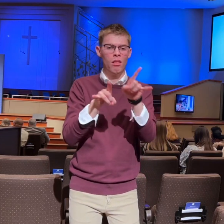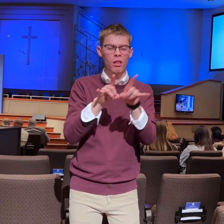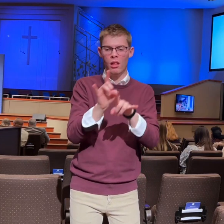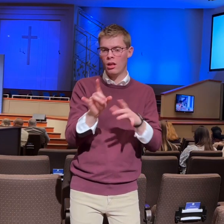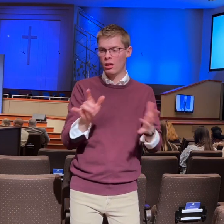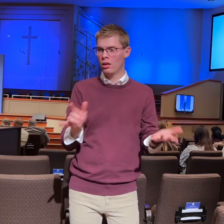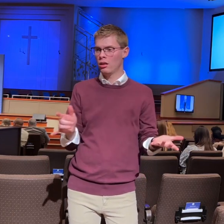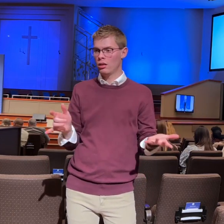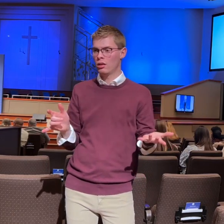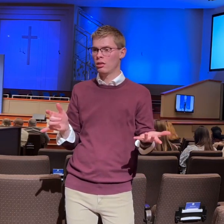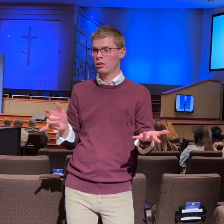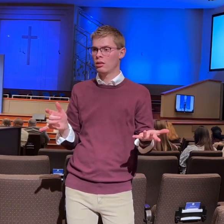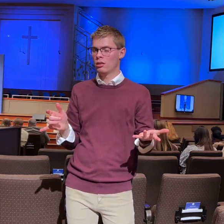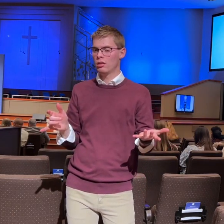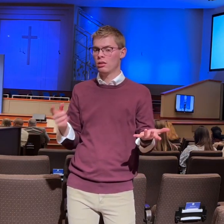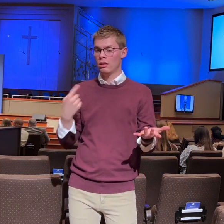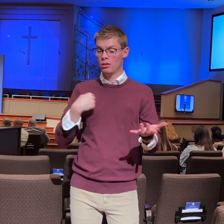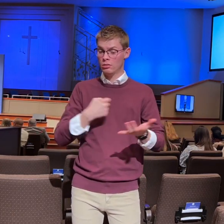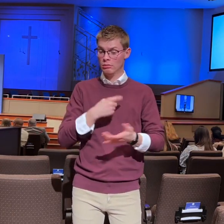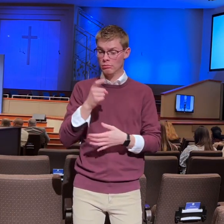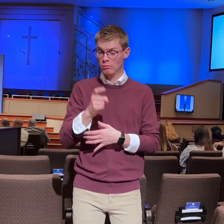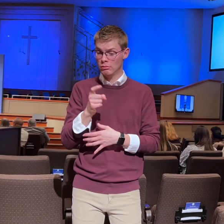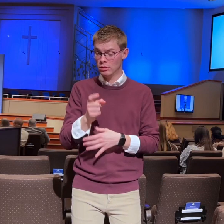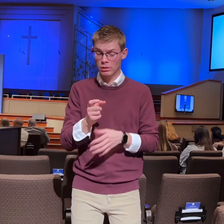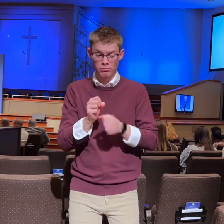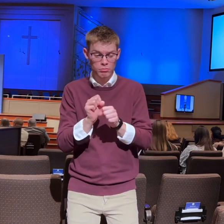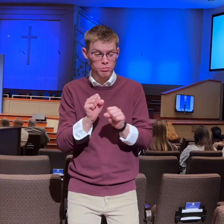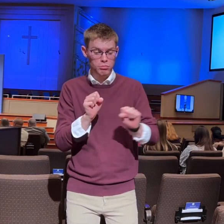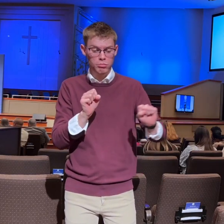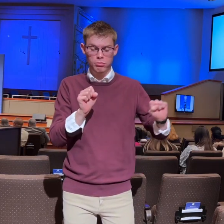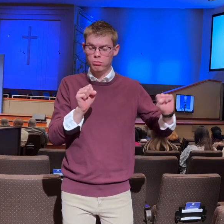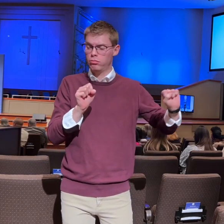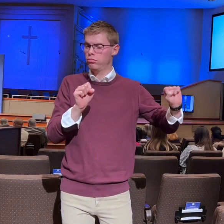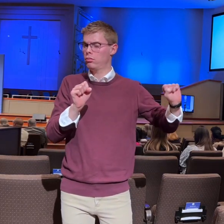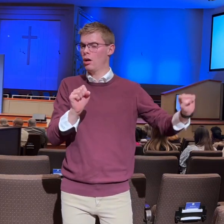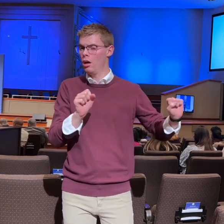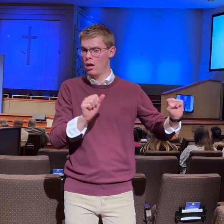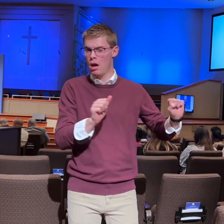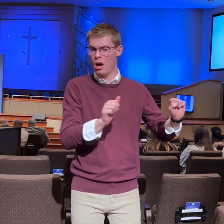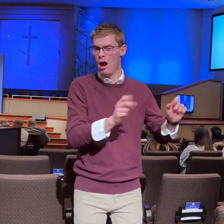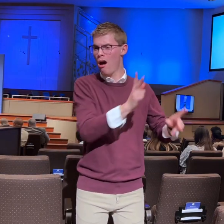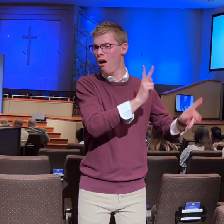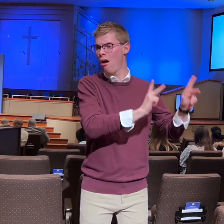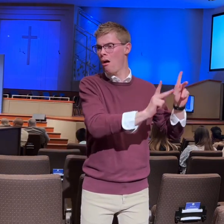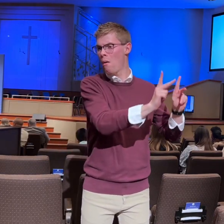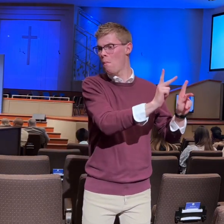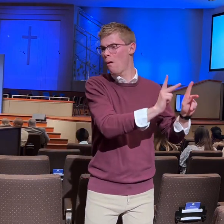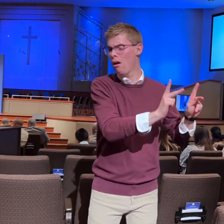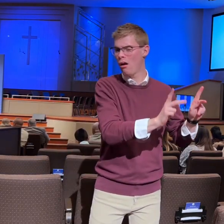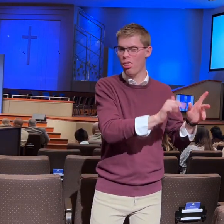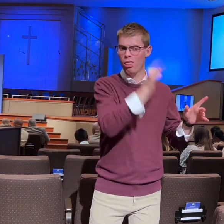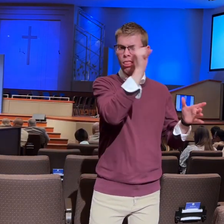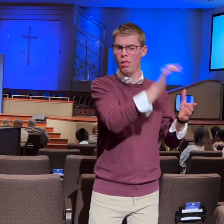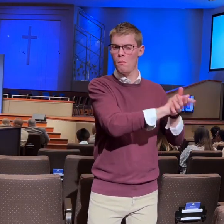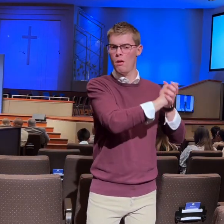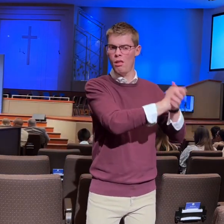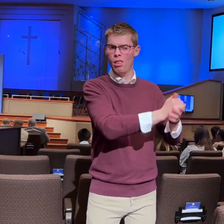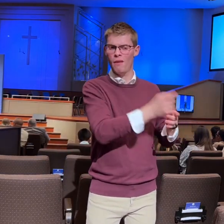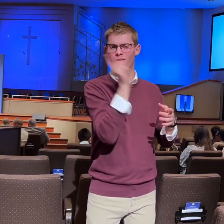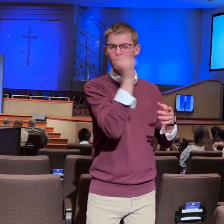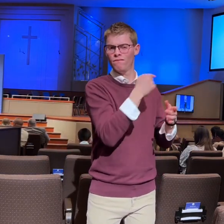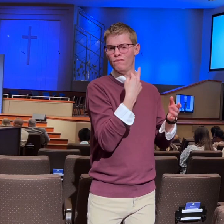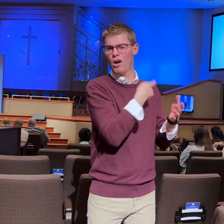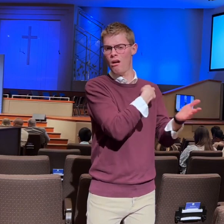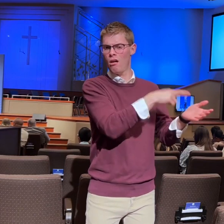away from people that want to come in and tell you about the angel Moroni and tell you about Ellen G. White and tell you about whatever other kind of